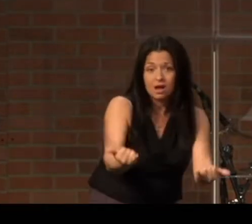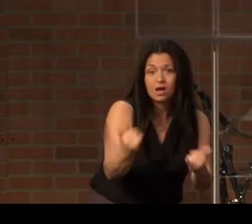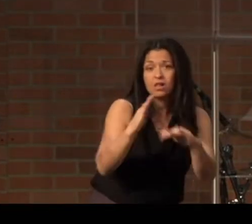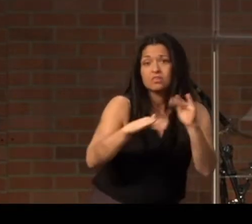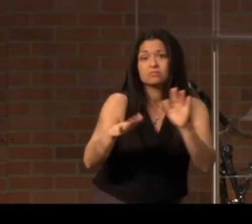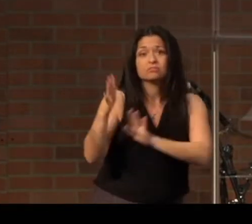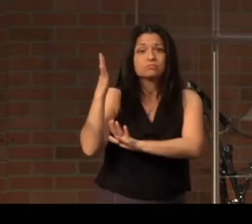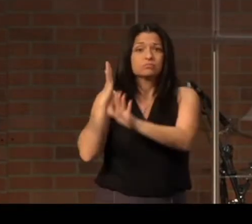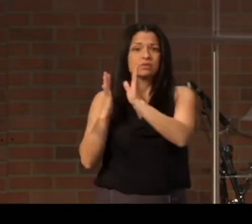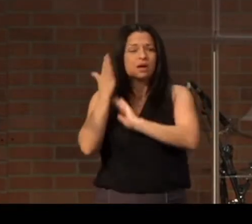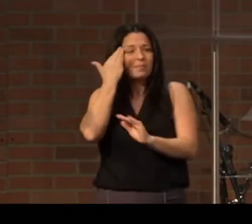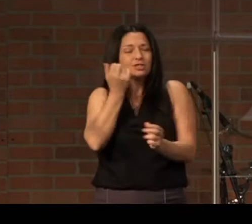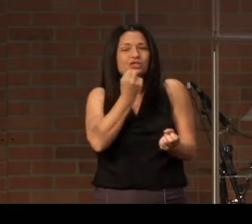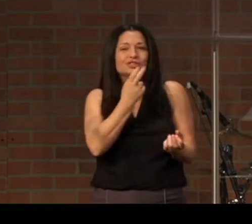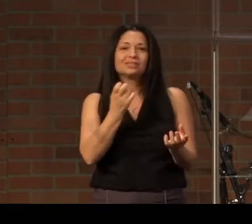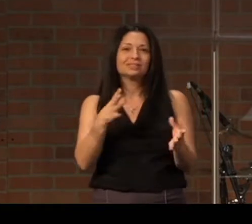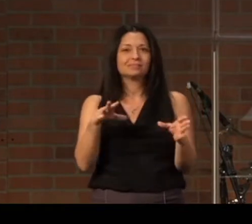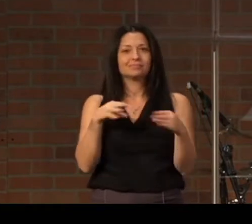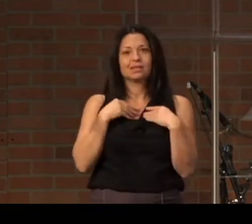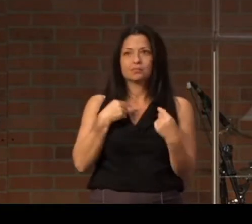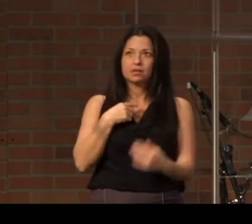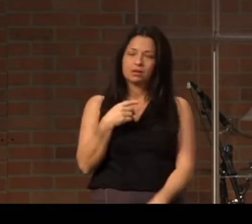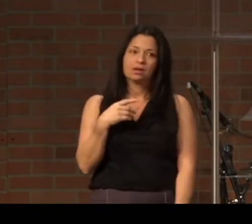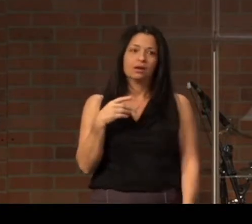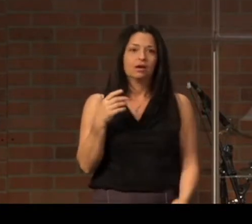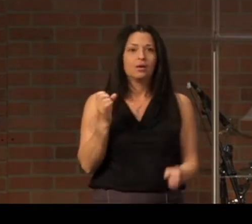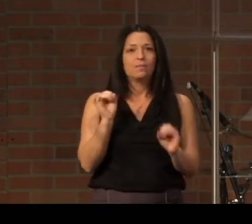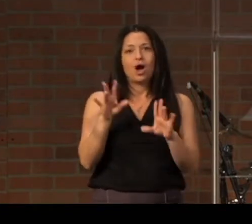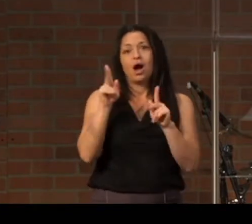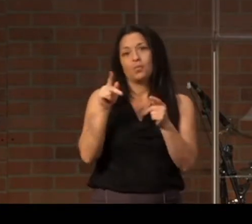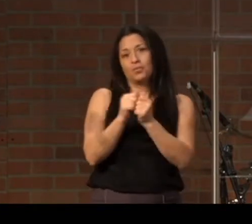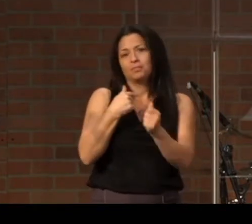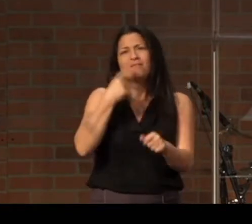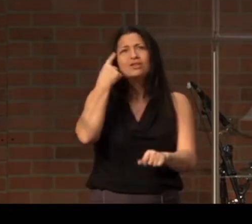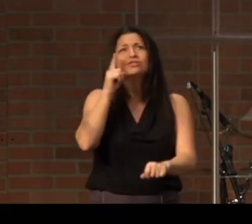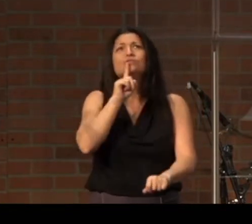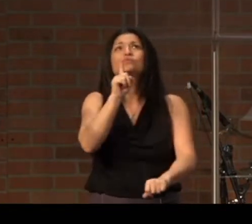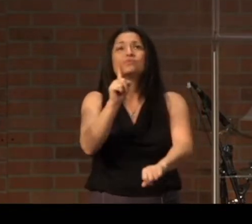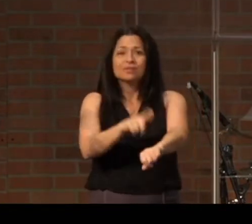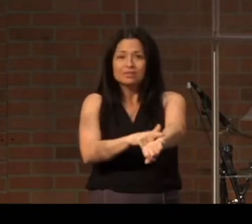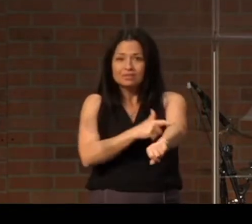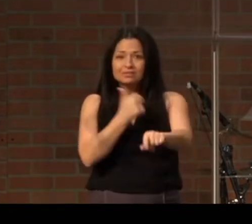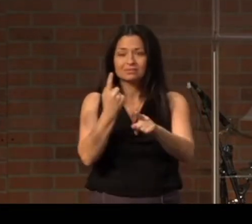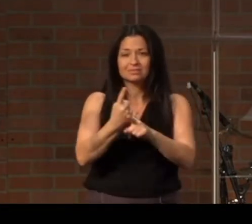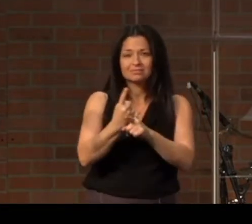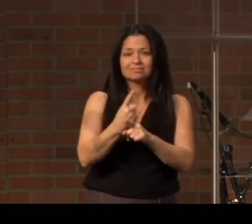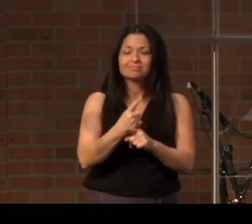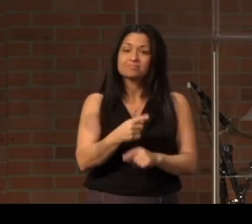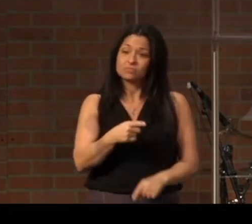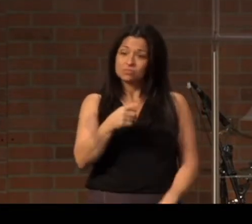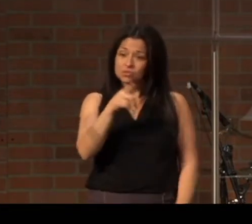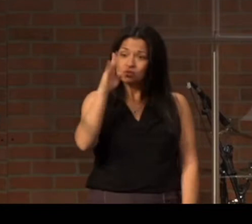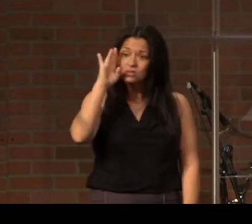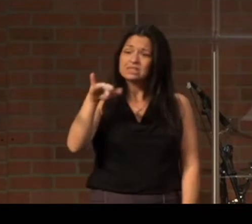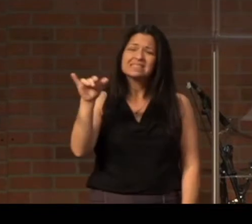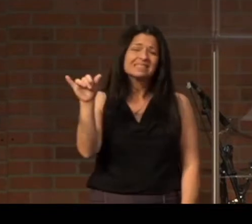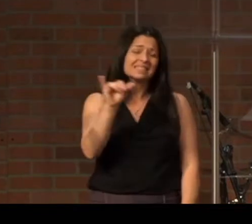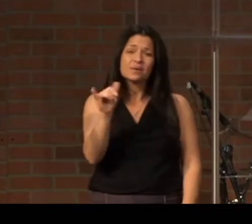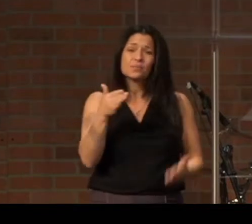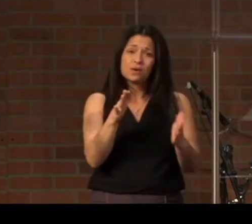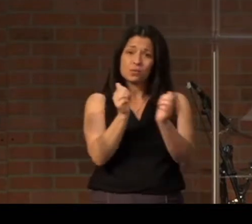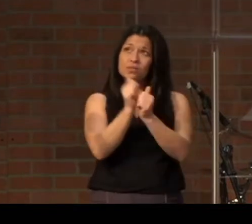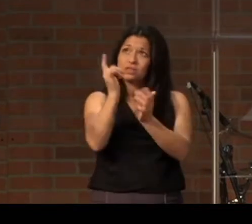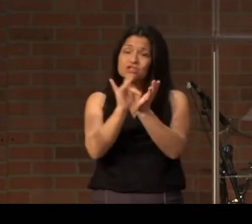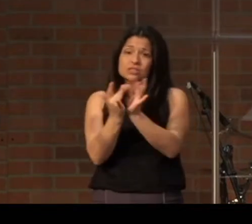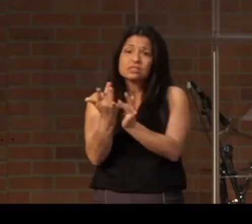because she's put up with me for so long, right? And you know, it's just like that with Jesus too. It's just like